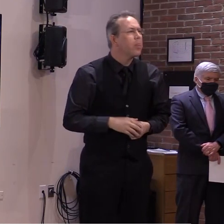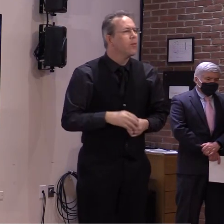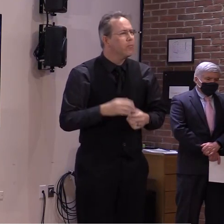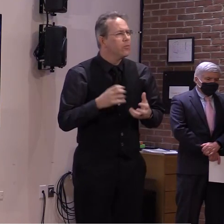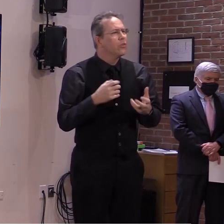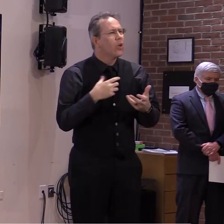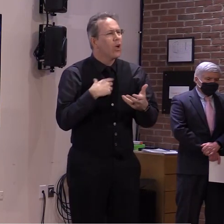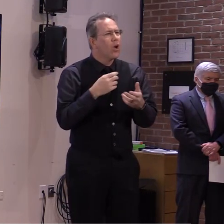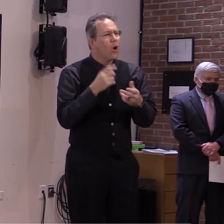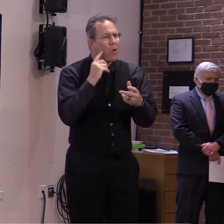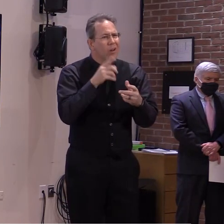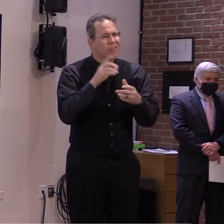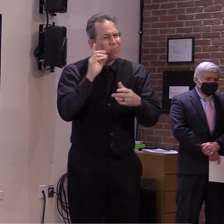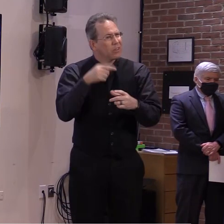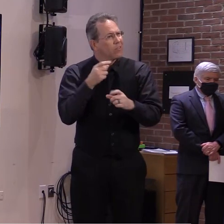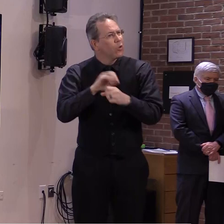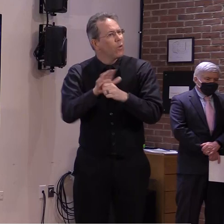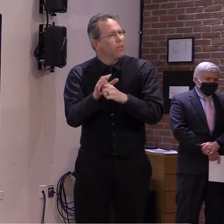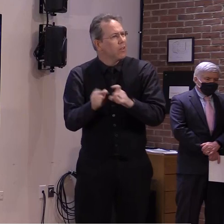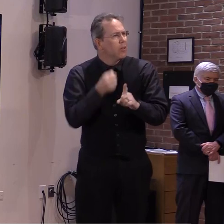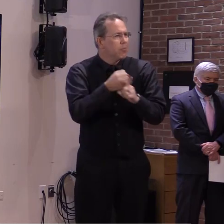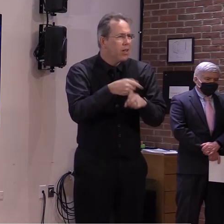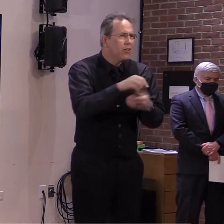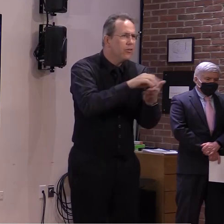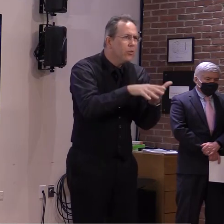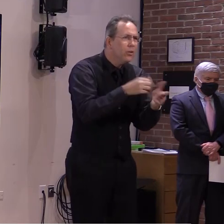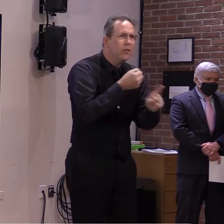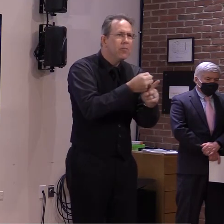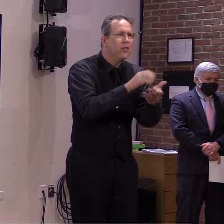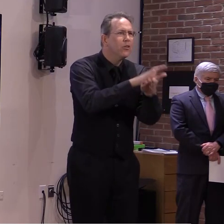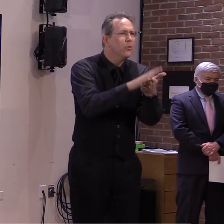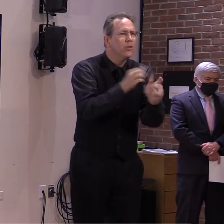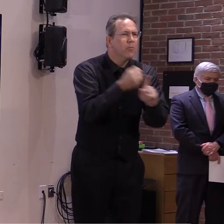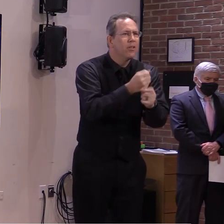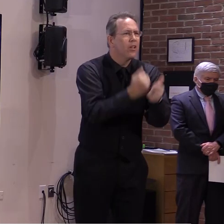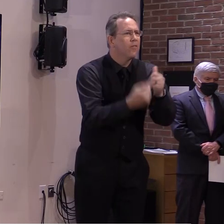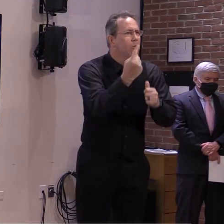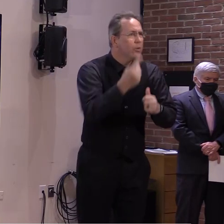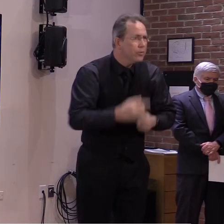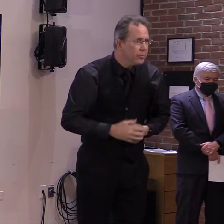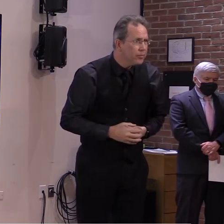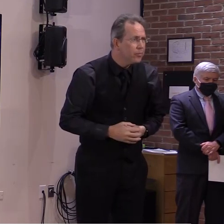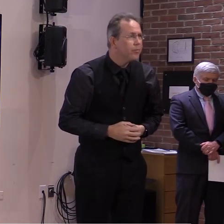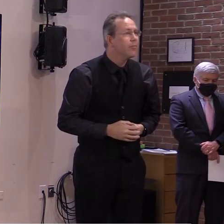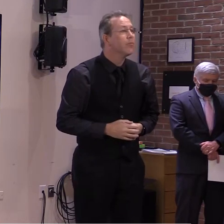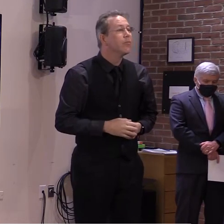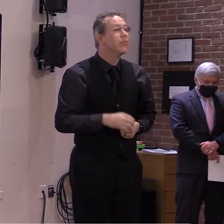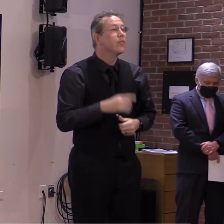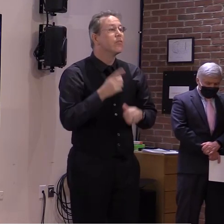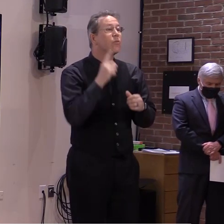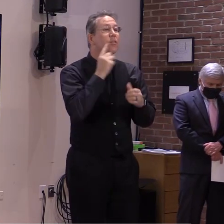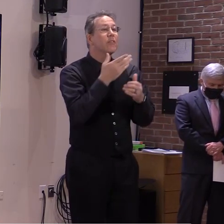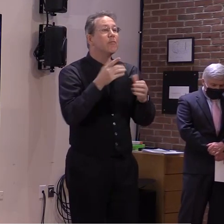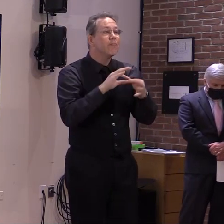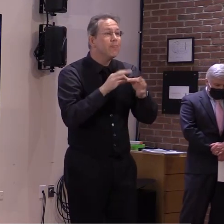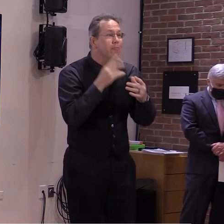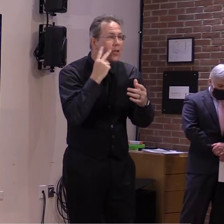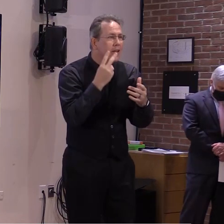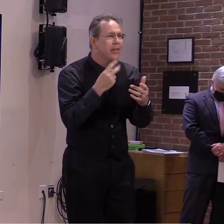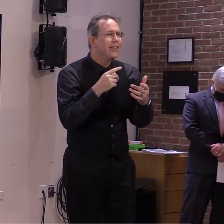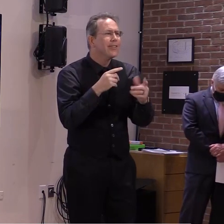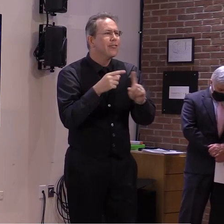success. A major feature of the guidance is that it's now a much smaller document. Previously, it was over 40